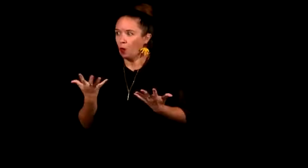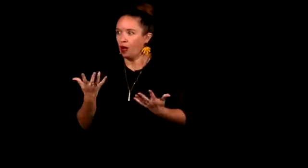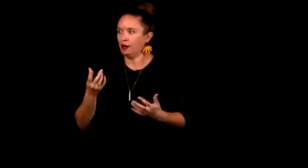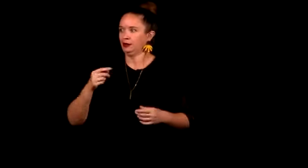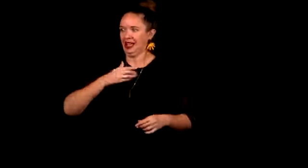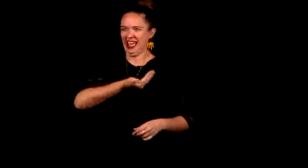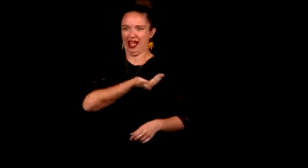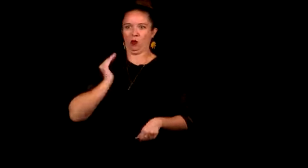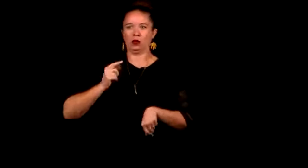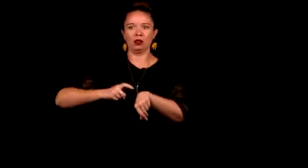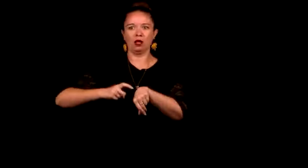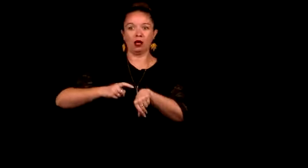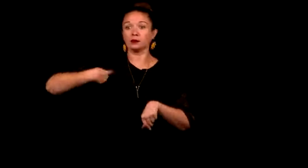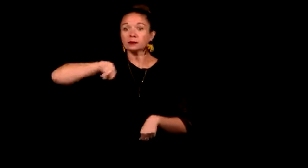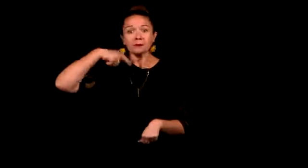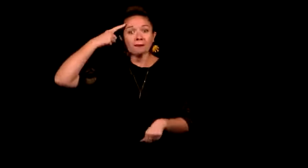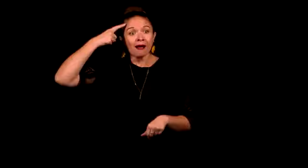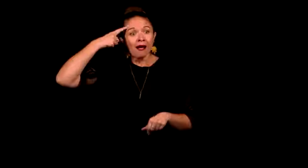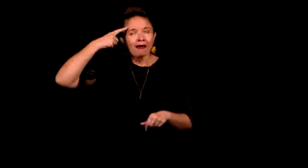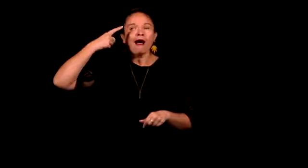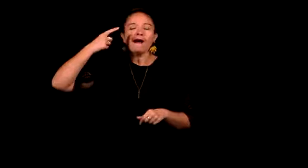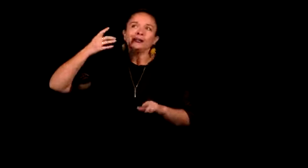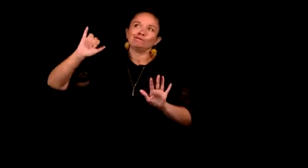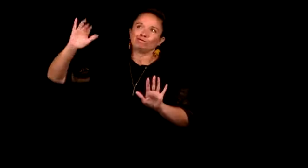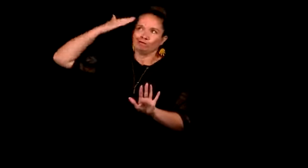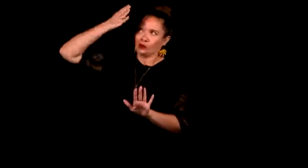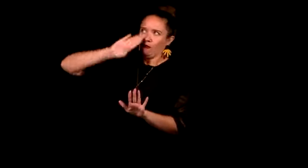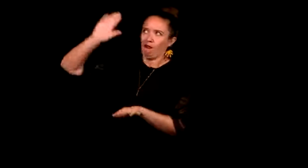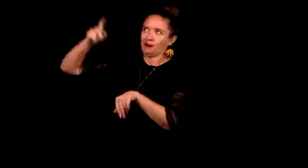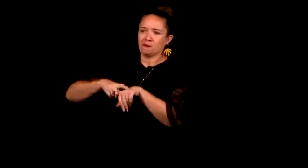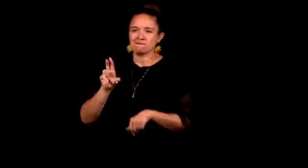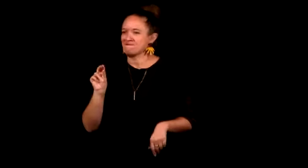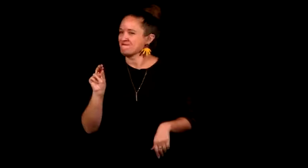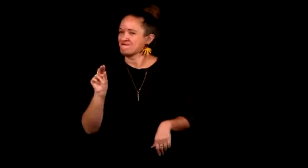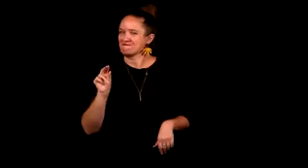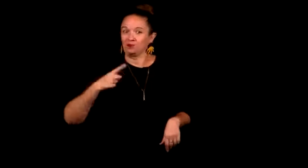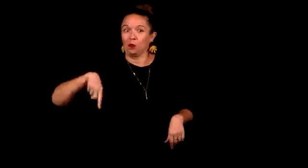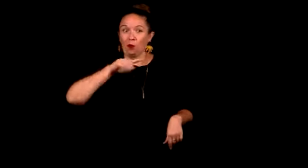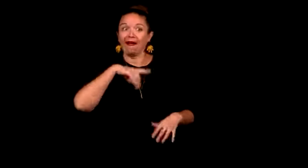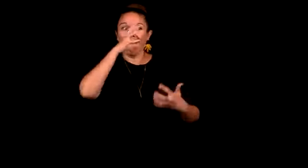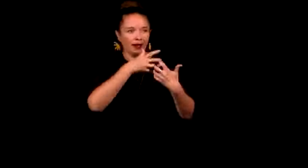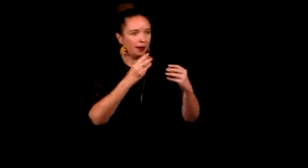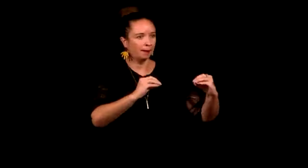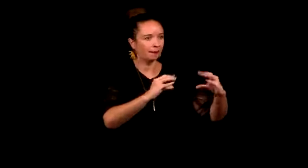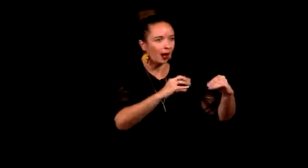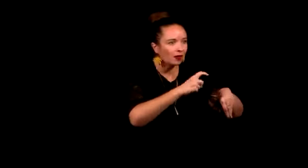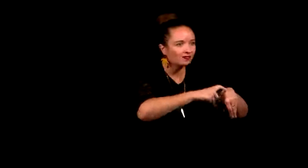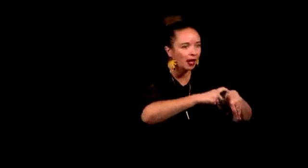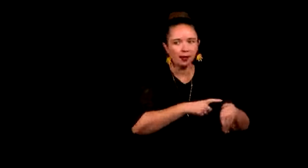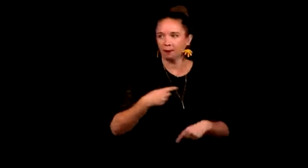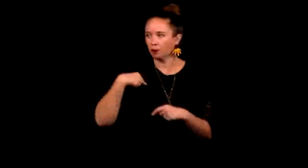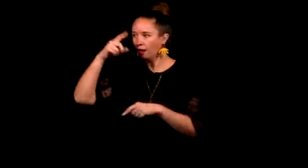got used to our concept of time. And that's not necessarily God's time.